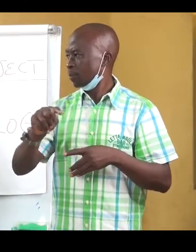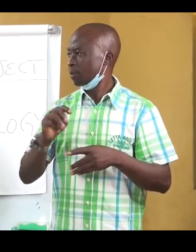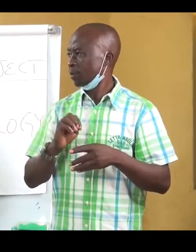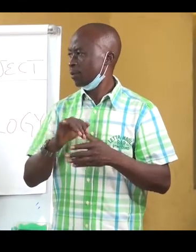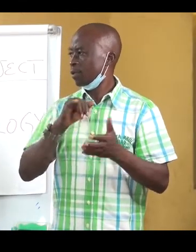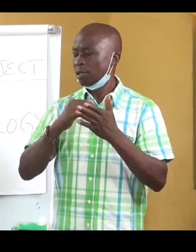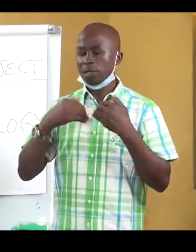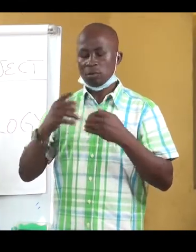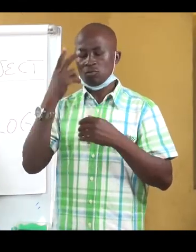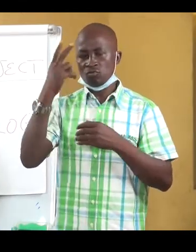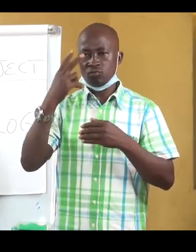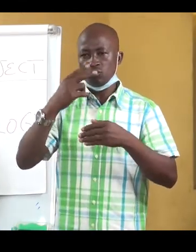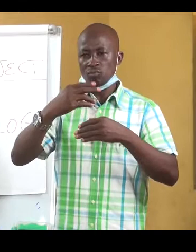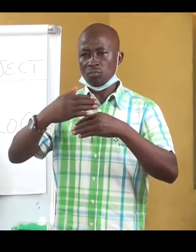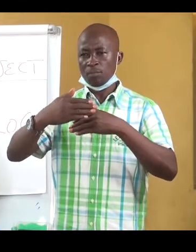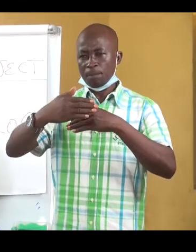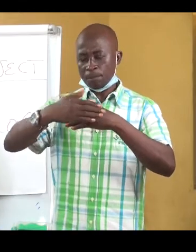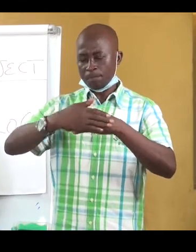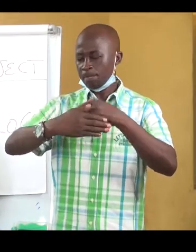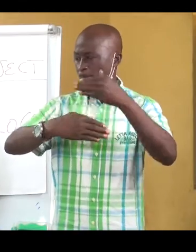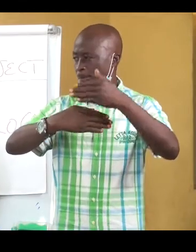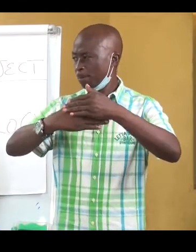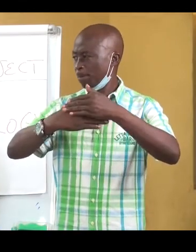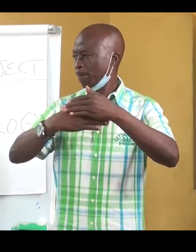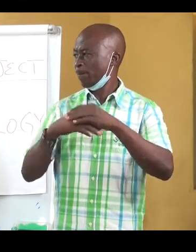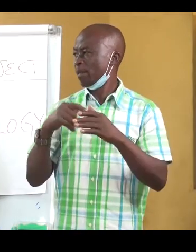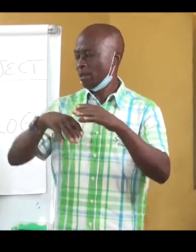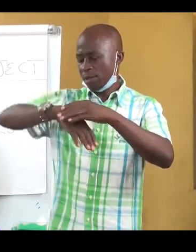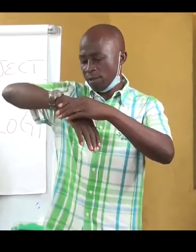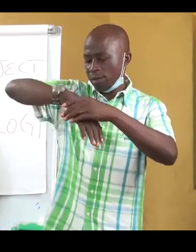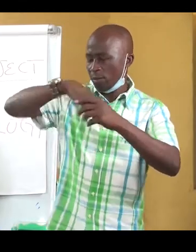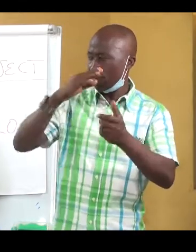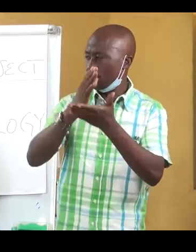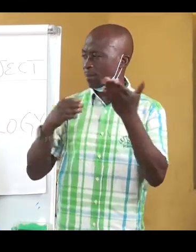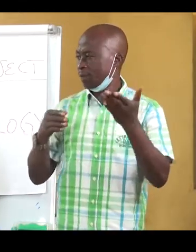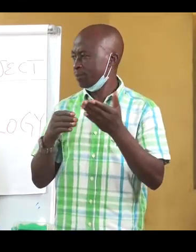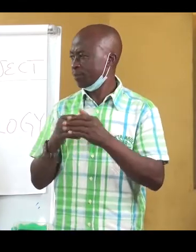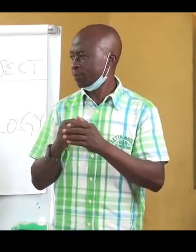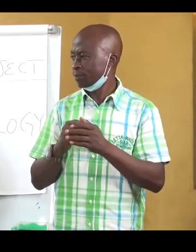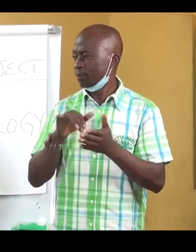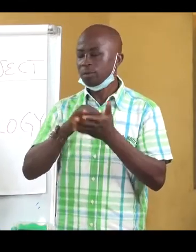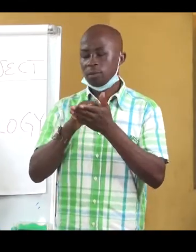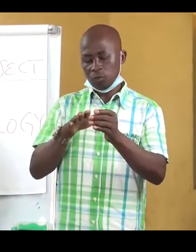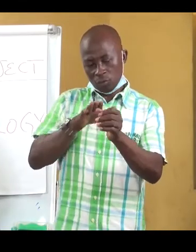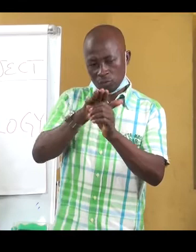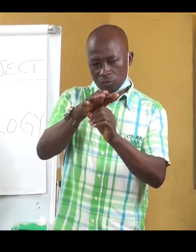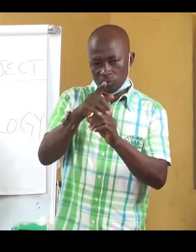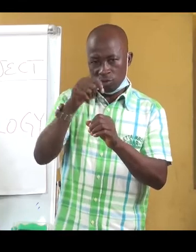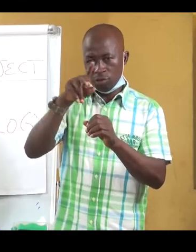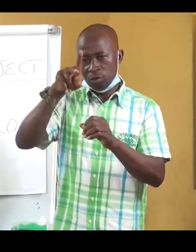walls covering it. The outer wall that is covering the pollen is known as